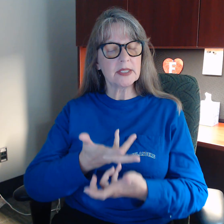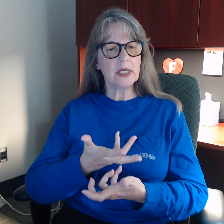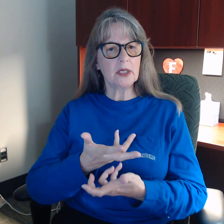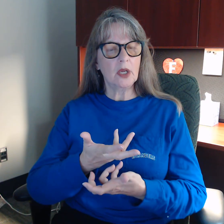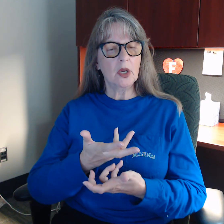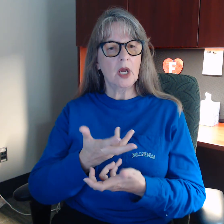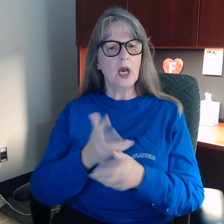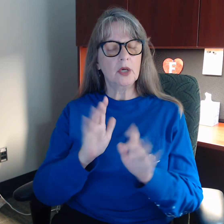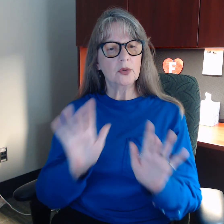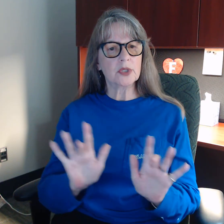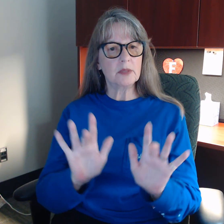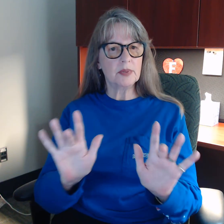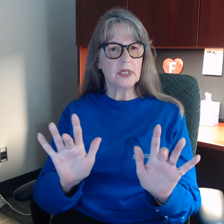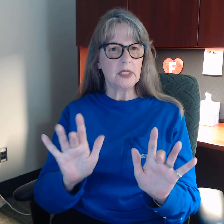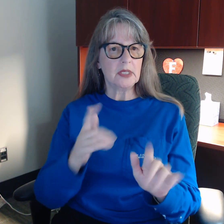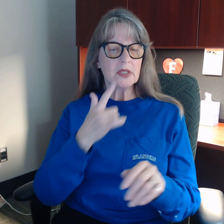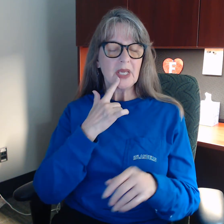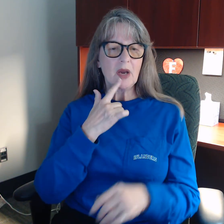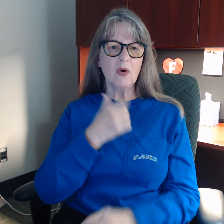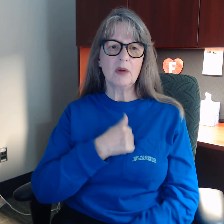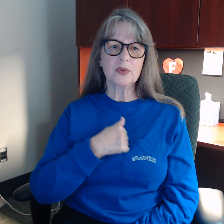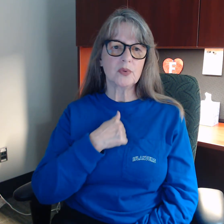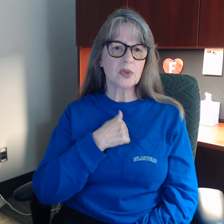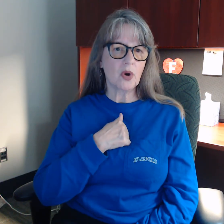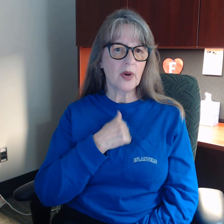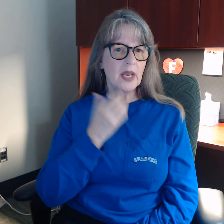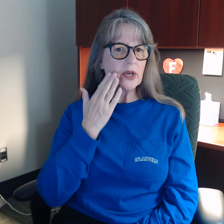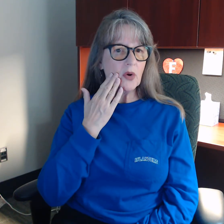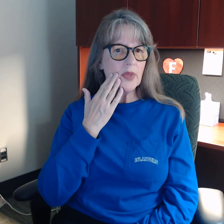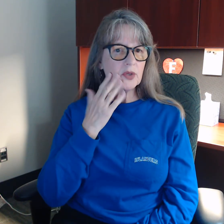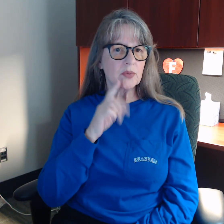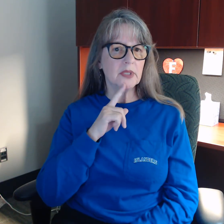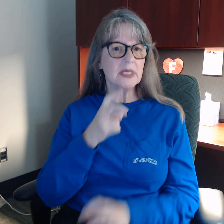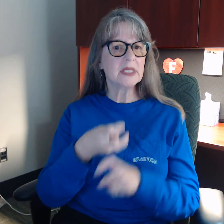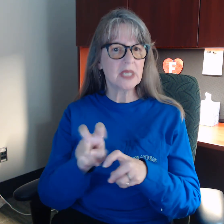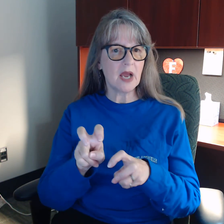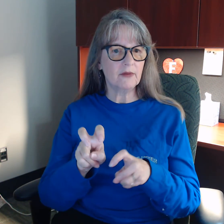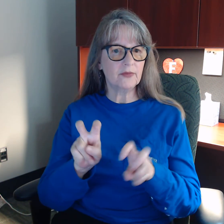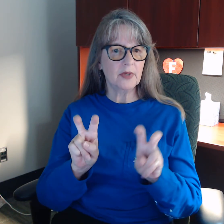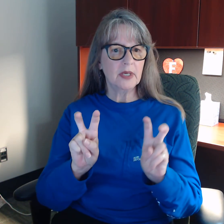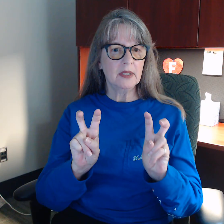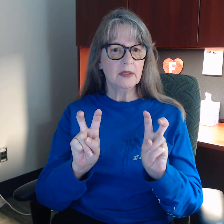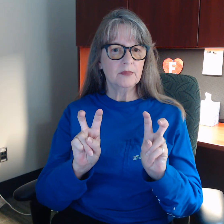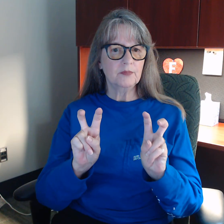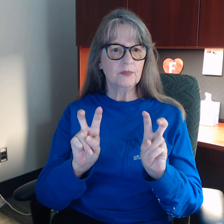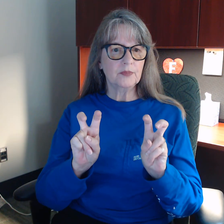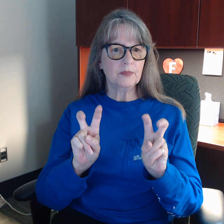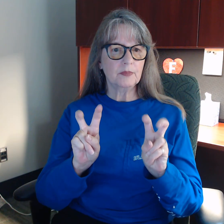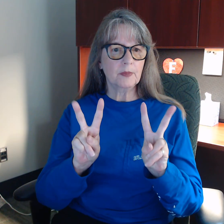expressing your sympathy and say, oh, I'm so sorry. I know that's really tough.